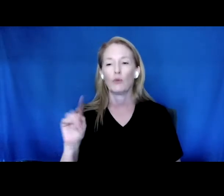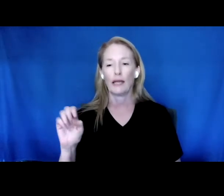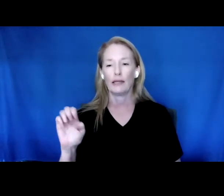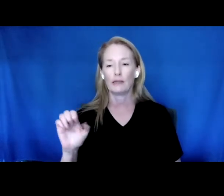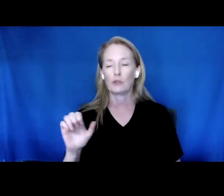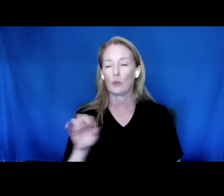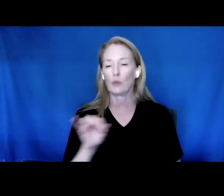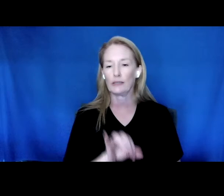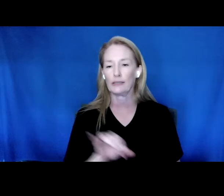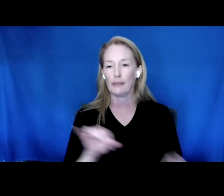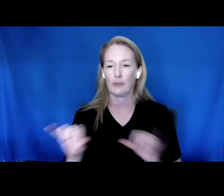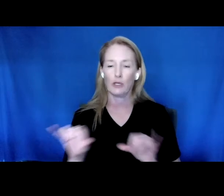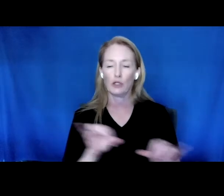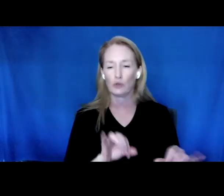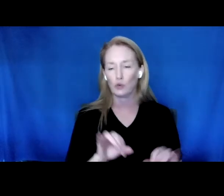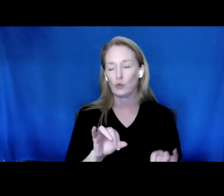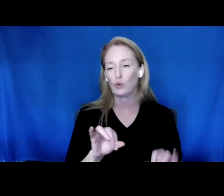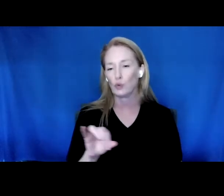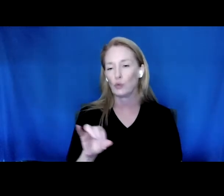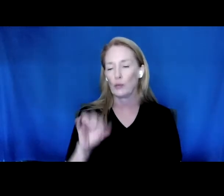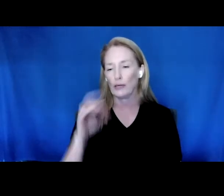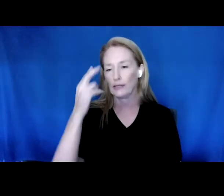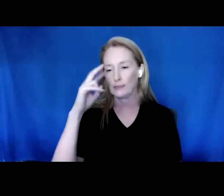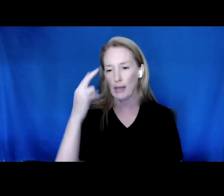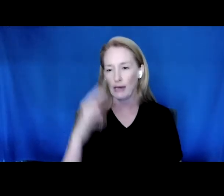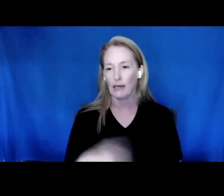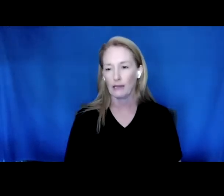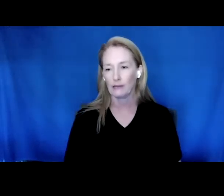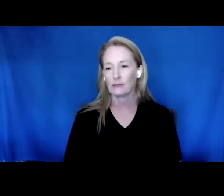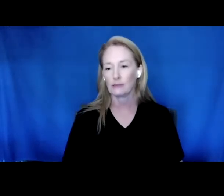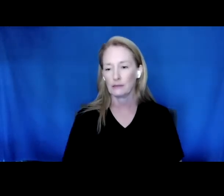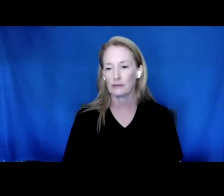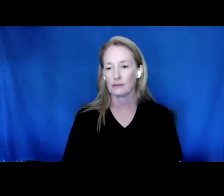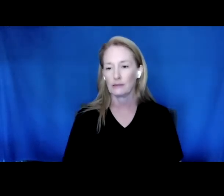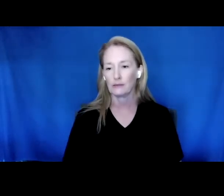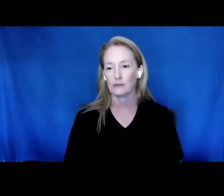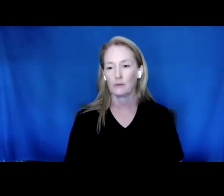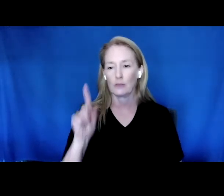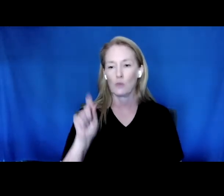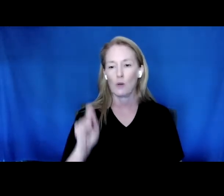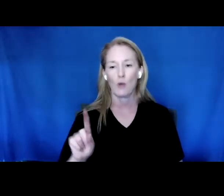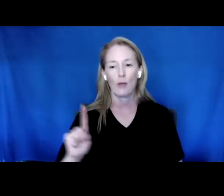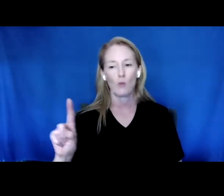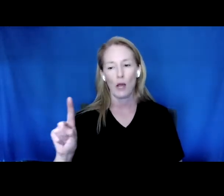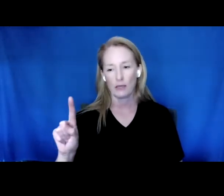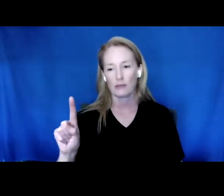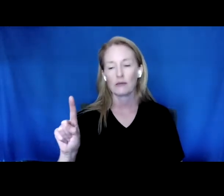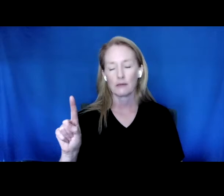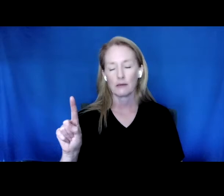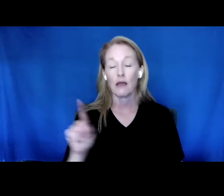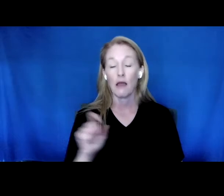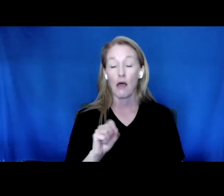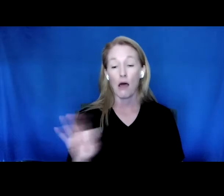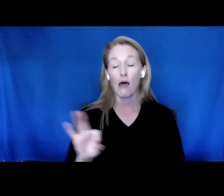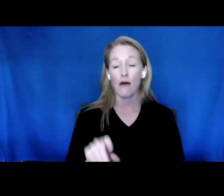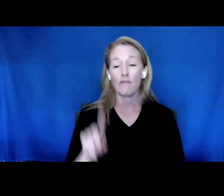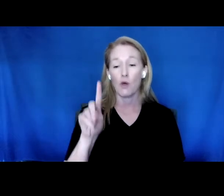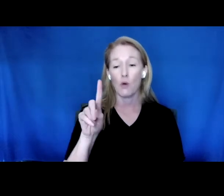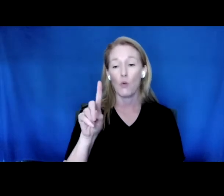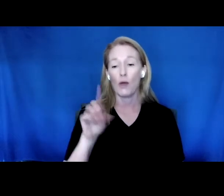1.1 deaths per 1,000 live births and fetal deaths. And of the 1,286